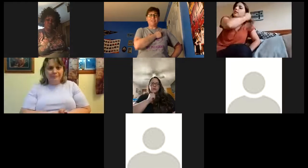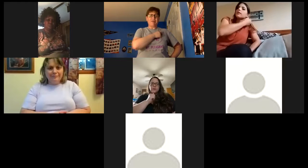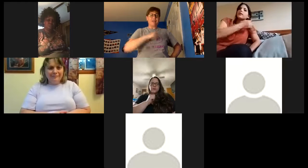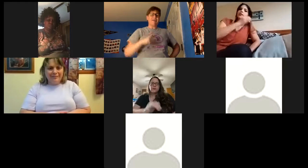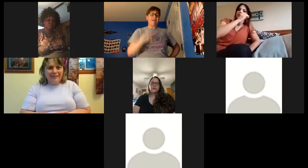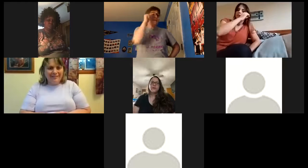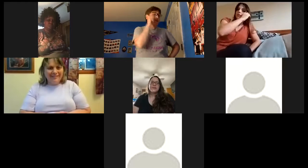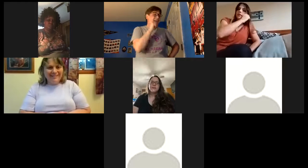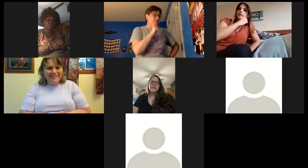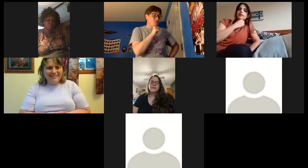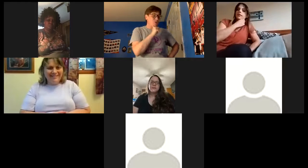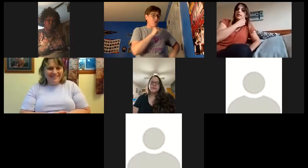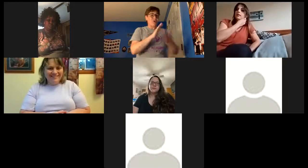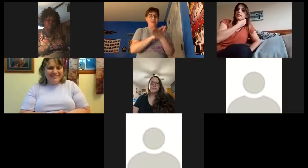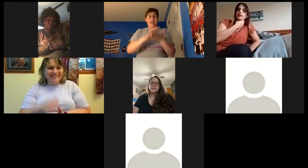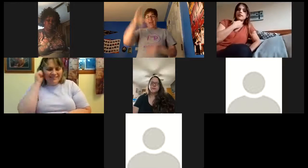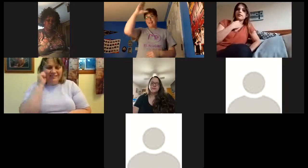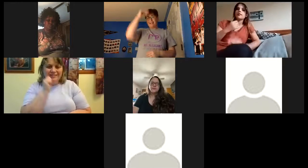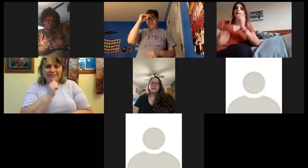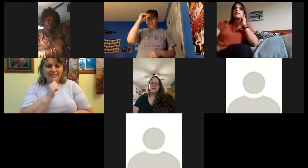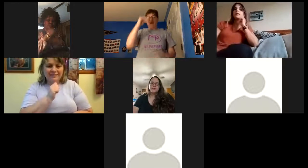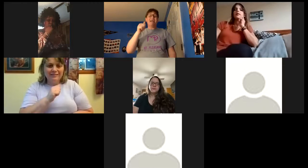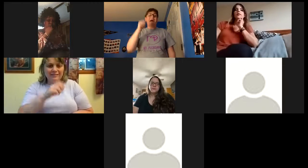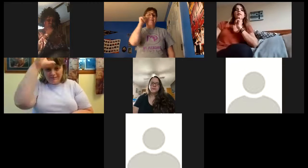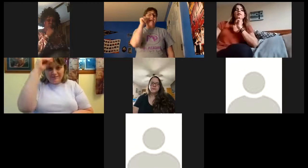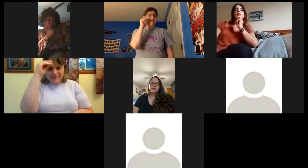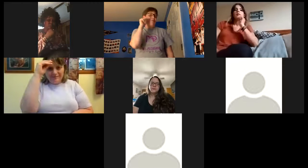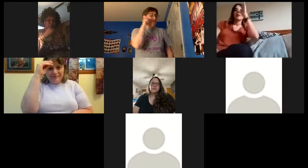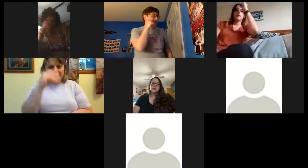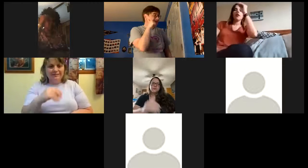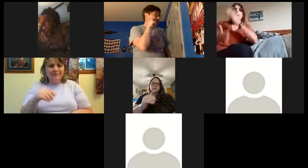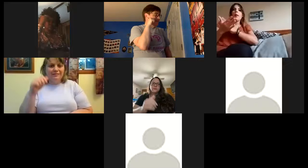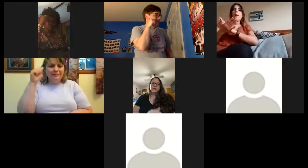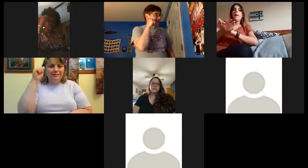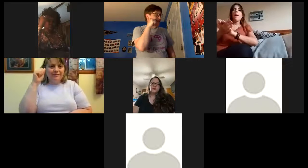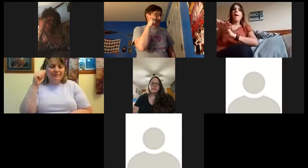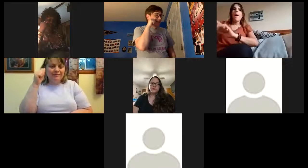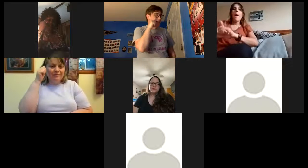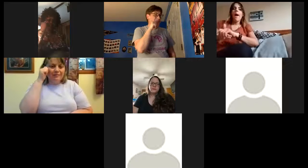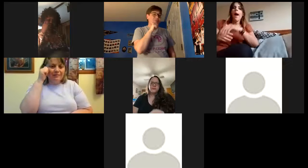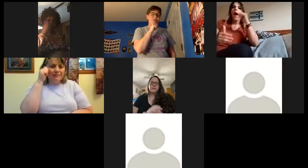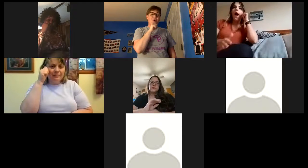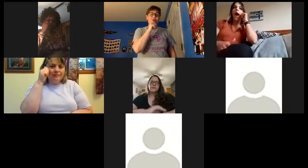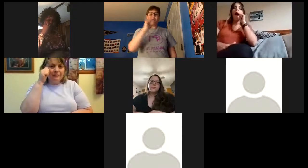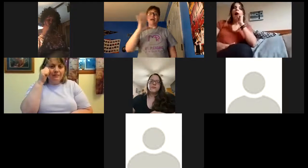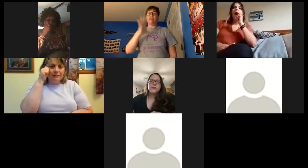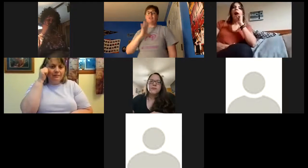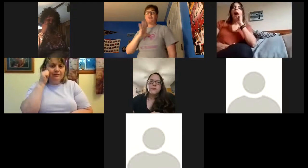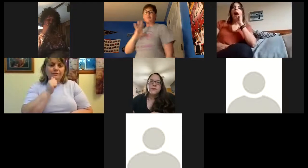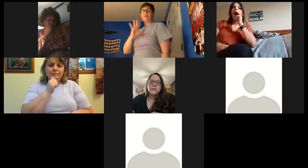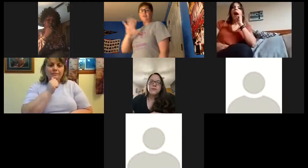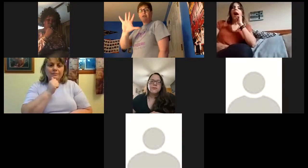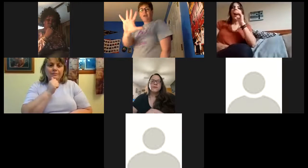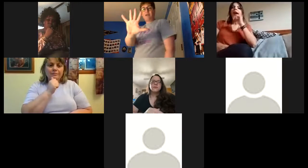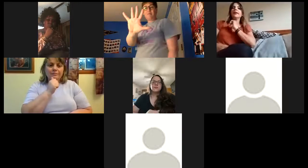dang, sorry. All right. Nice girl and a nice boy. Man and woman, since I've already started it. So you do the girl, and then you